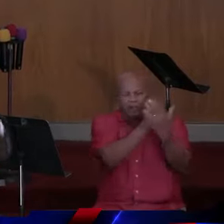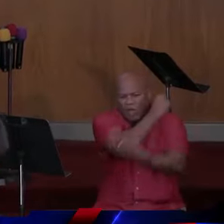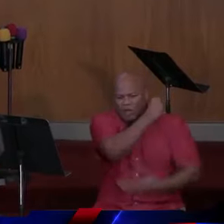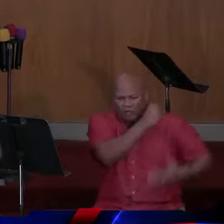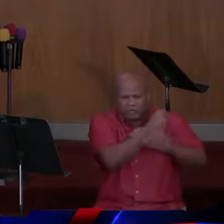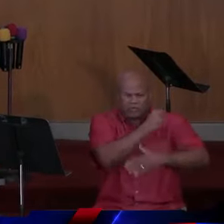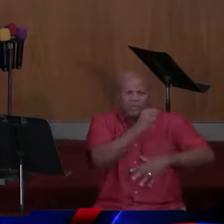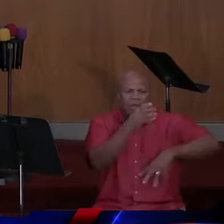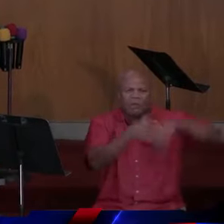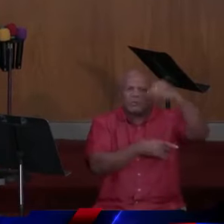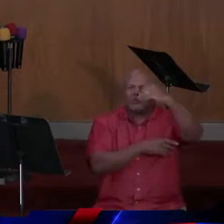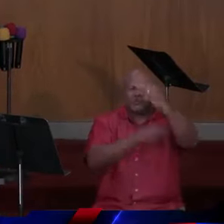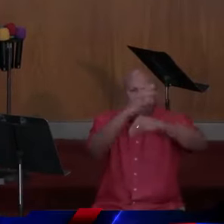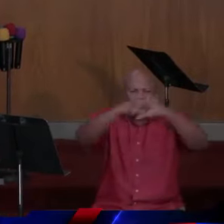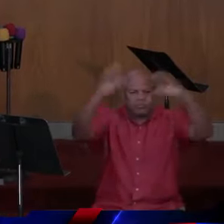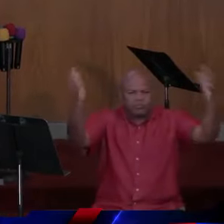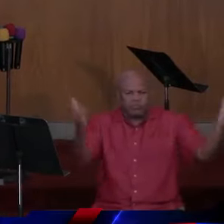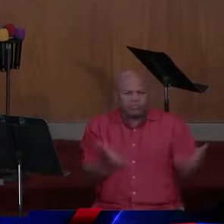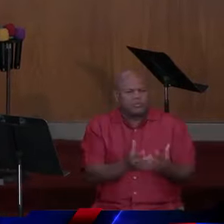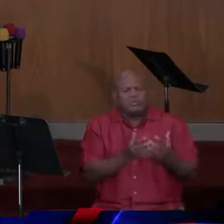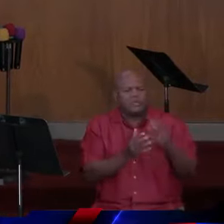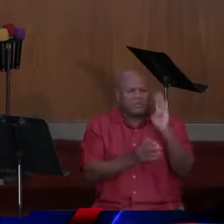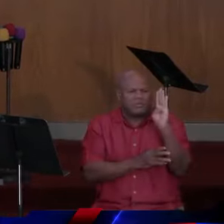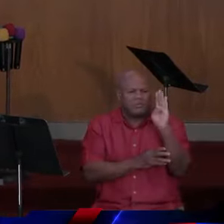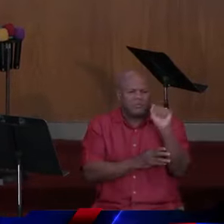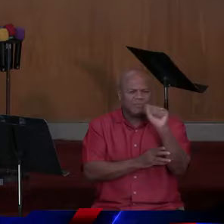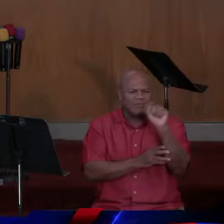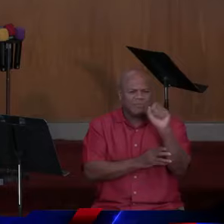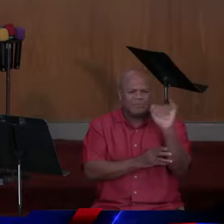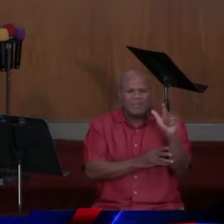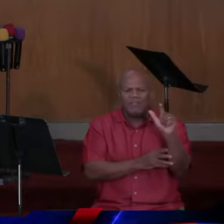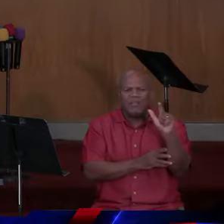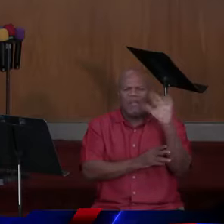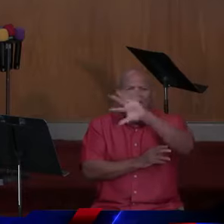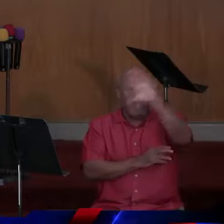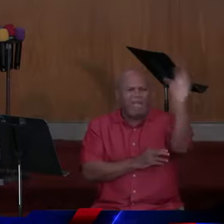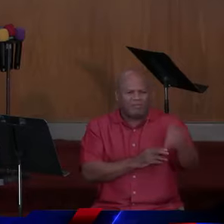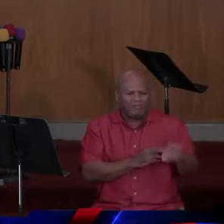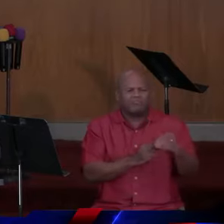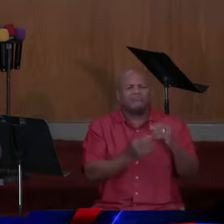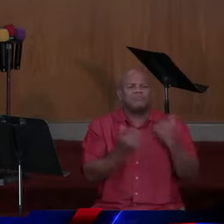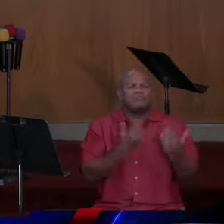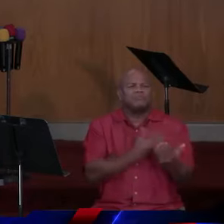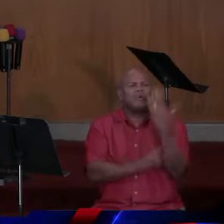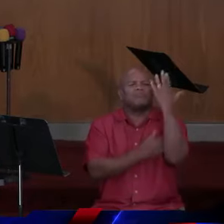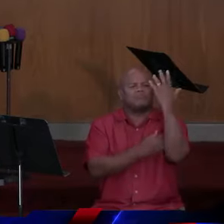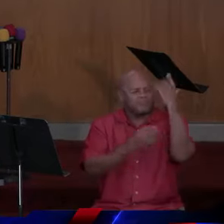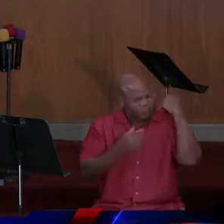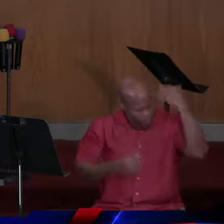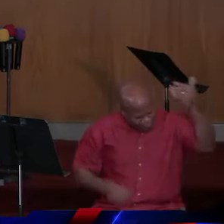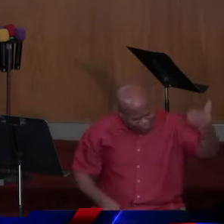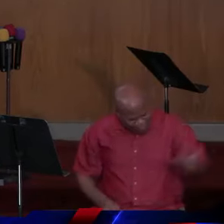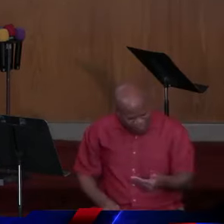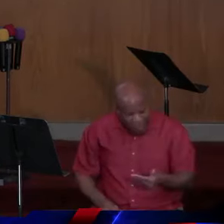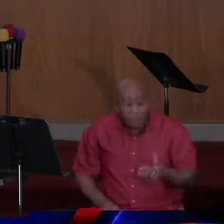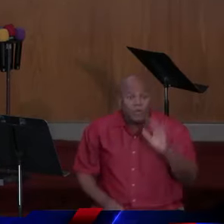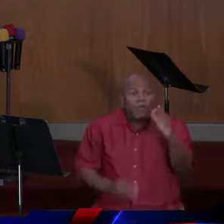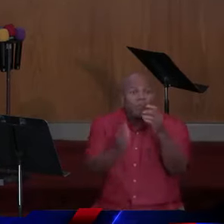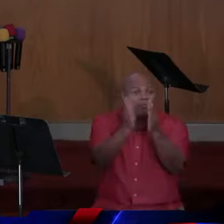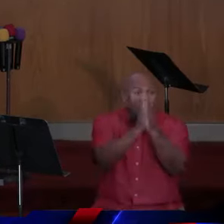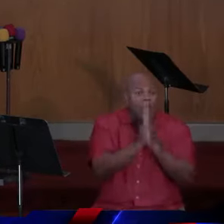Africa, we greet you this morning. Feel free to join in the prayer, join in the song. Don't forget to send your prayer requests